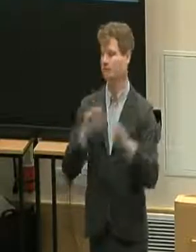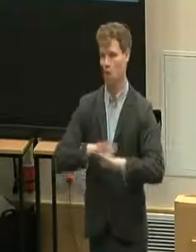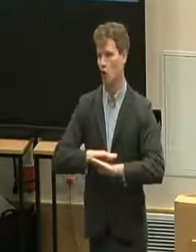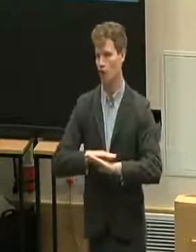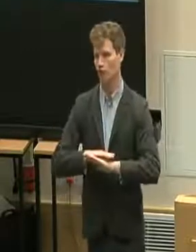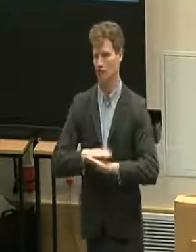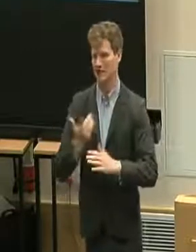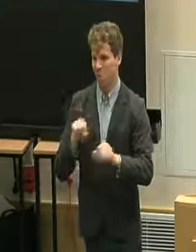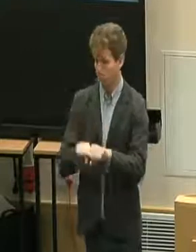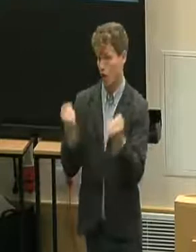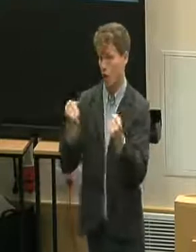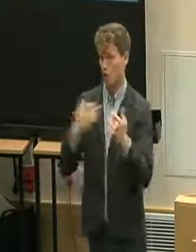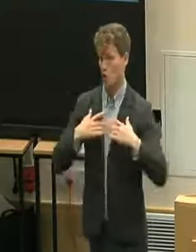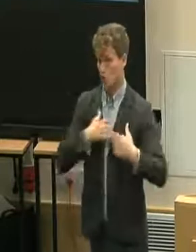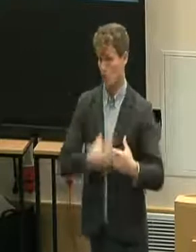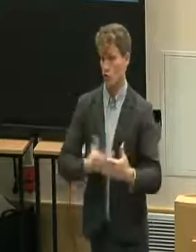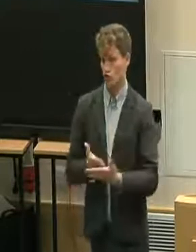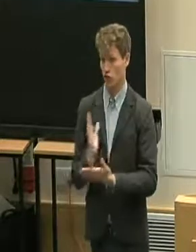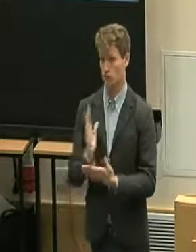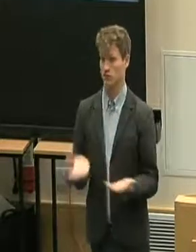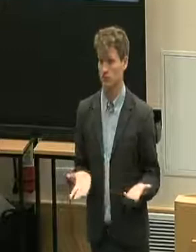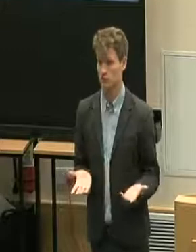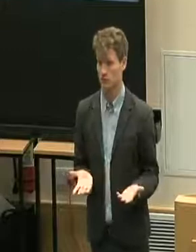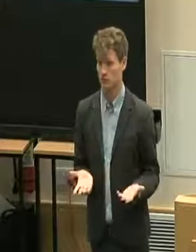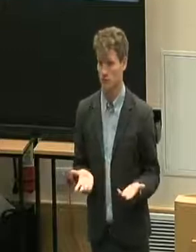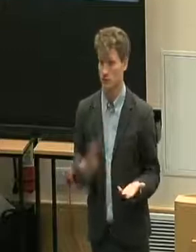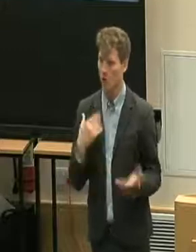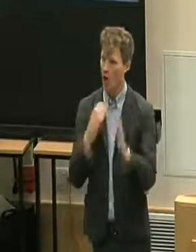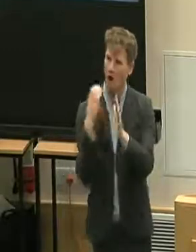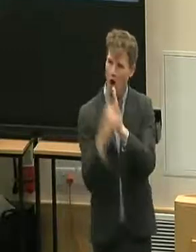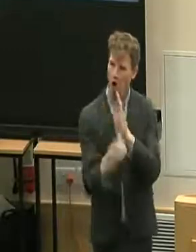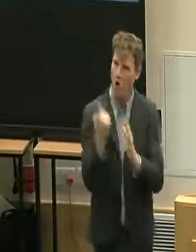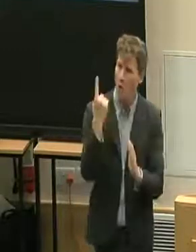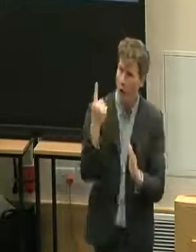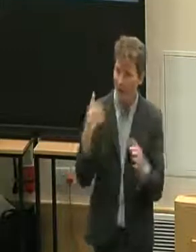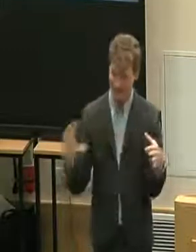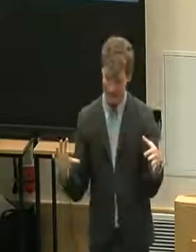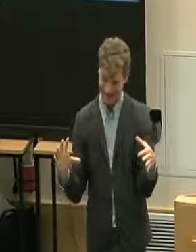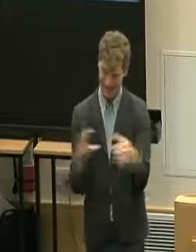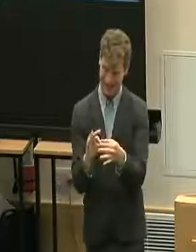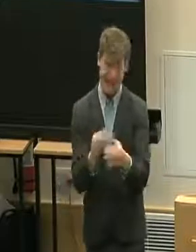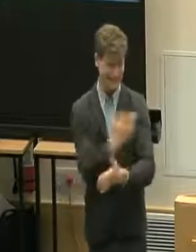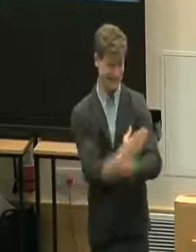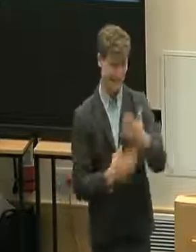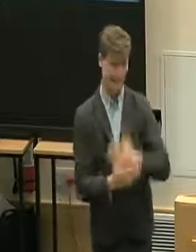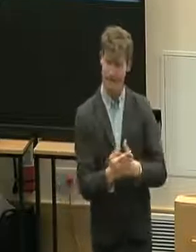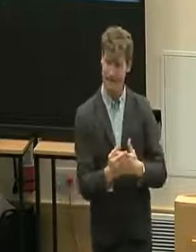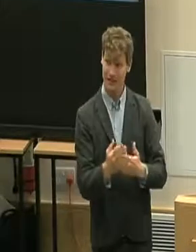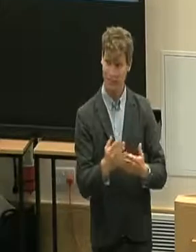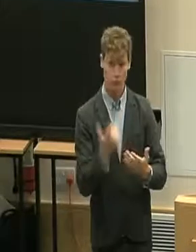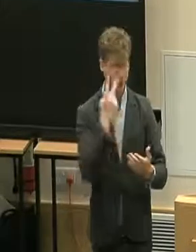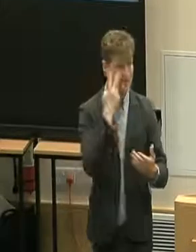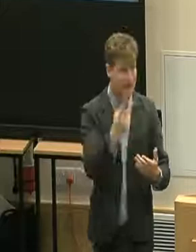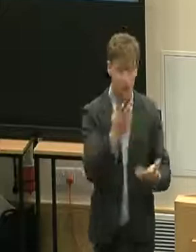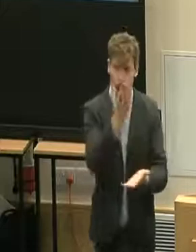the phenomena of rights together. It links the reality of disability with the normative claim about what